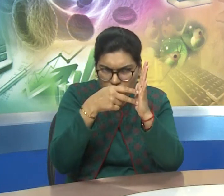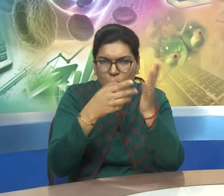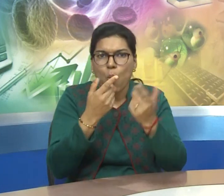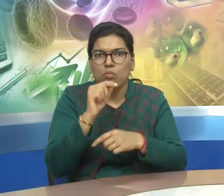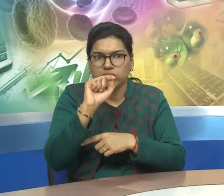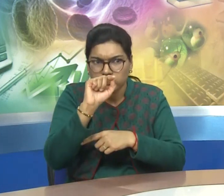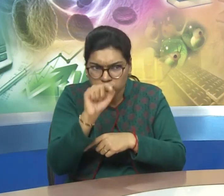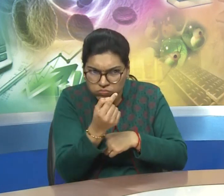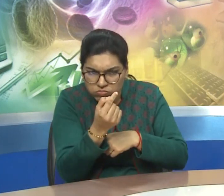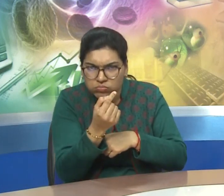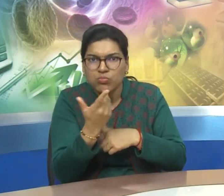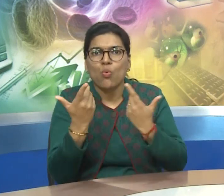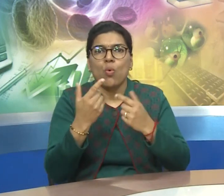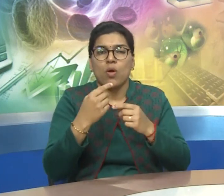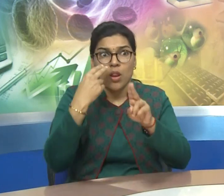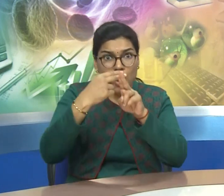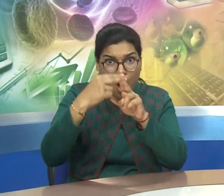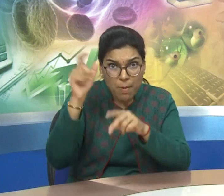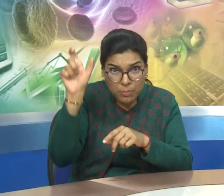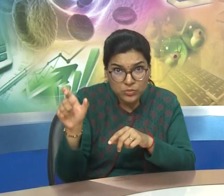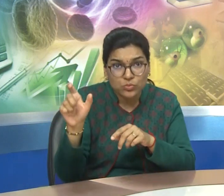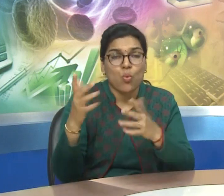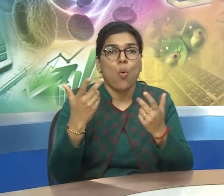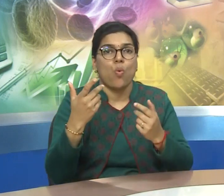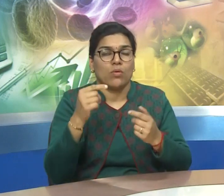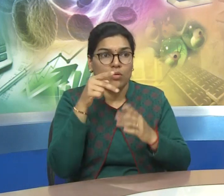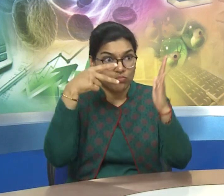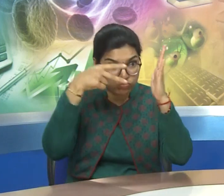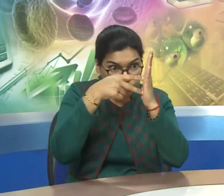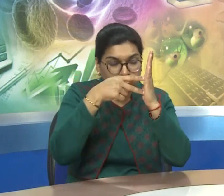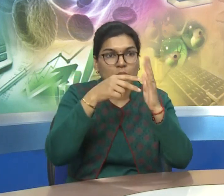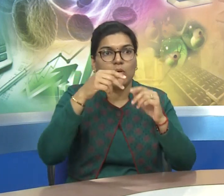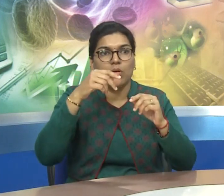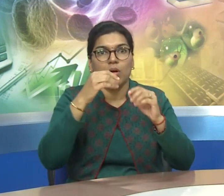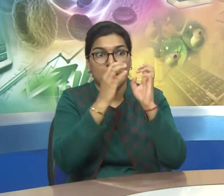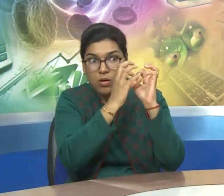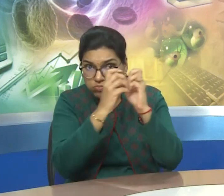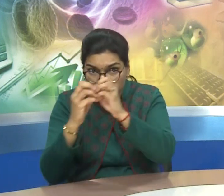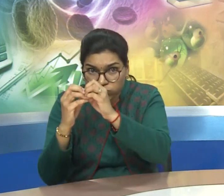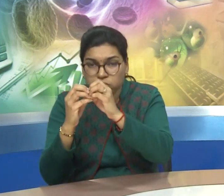book names are classified according to all these rules.